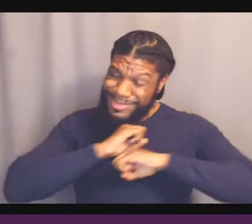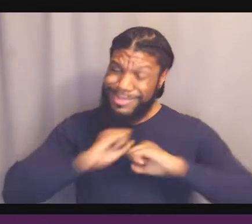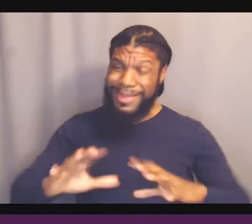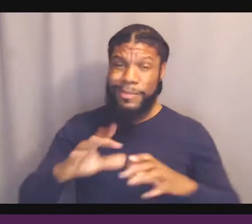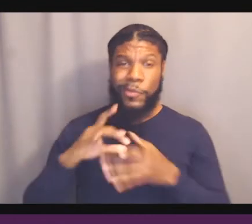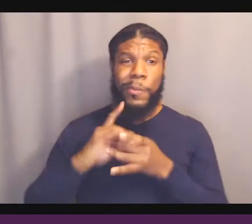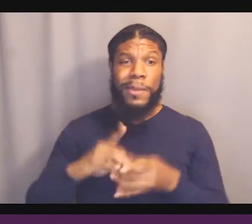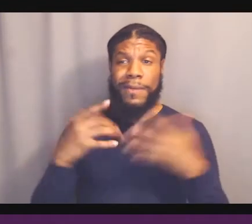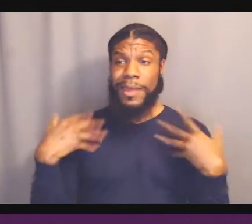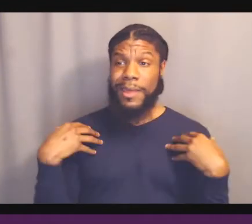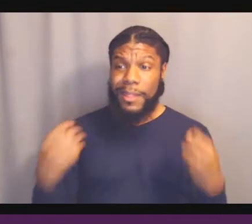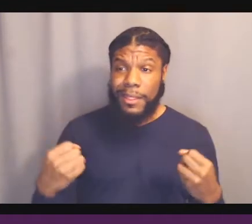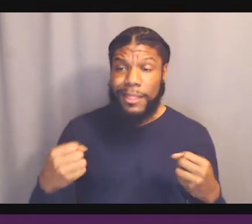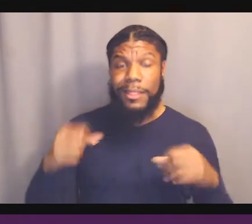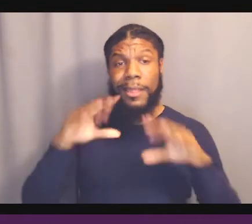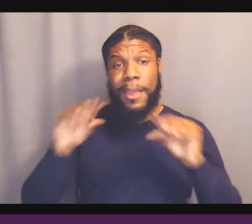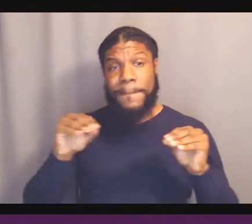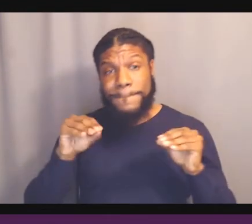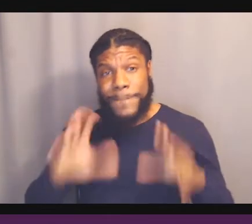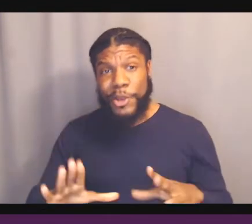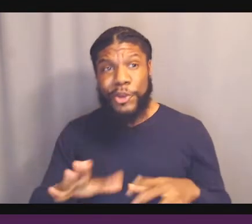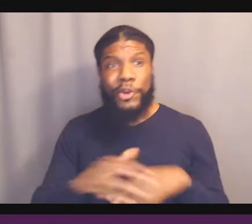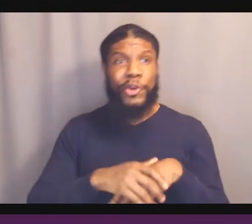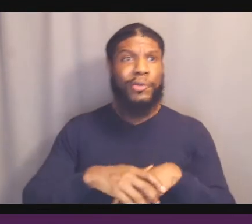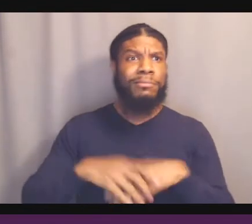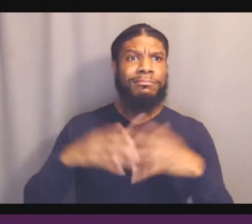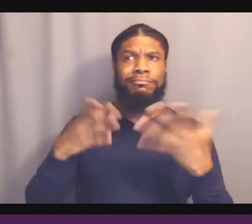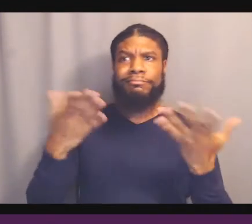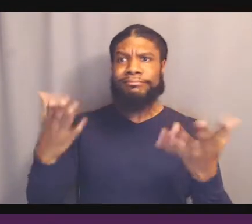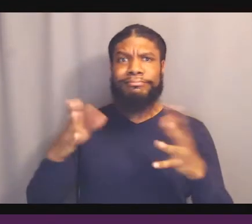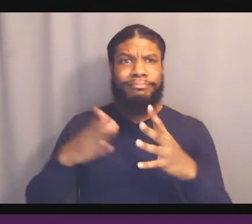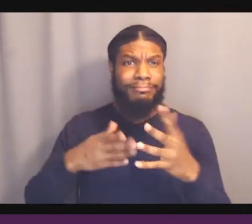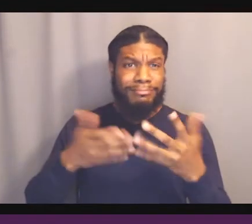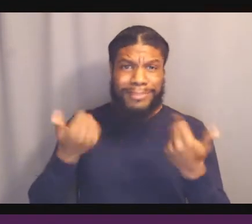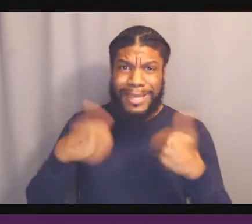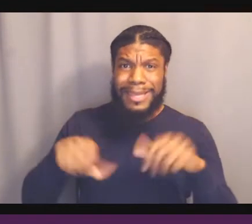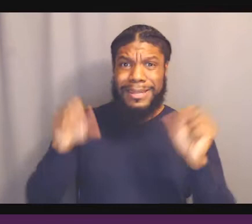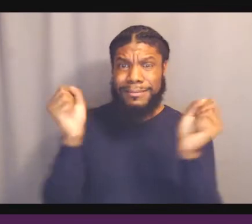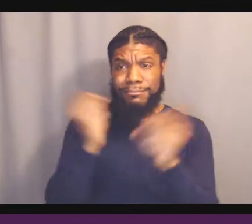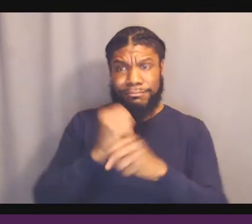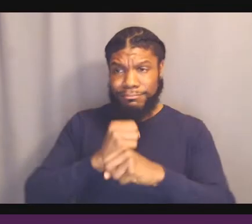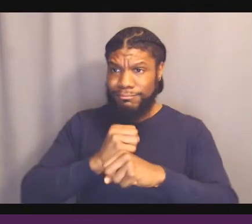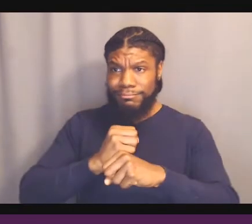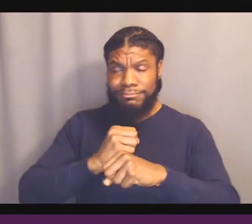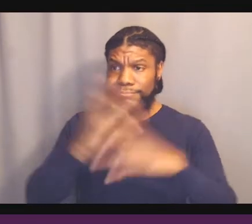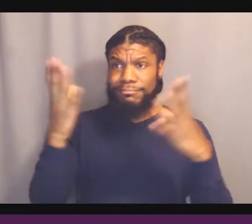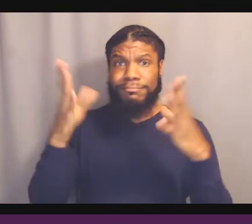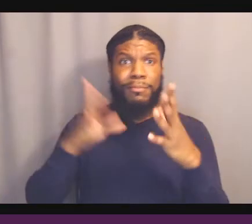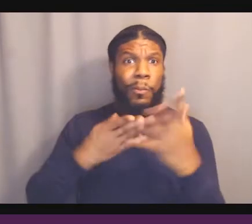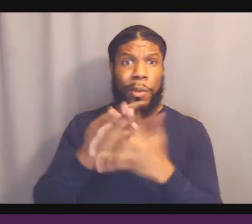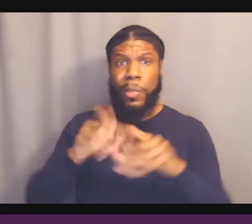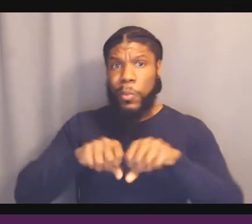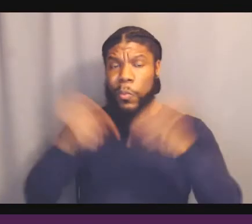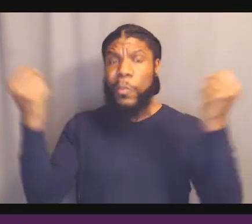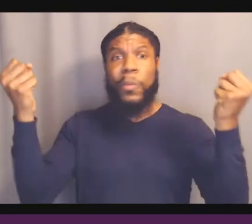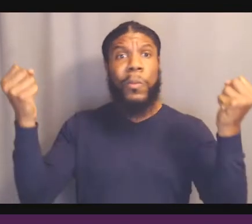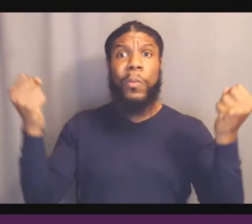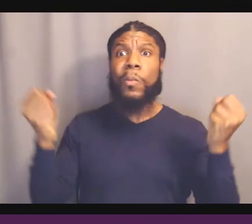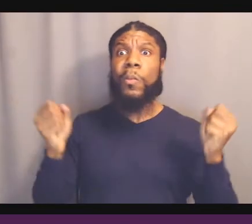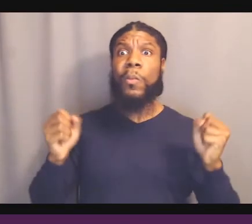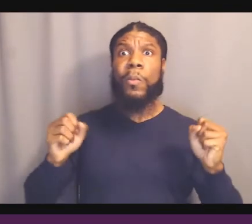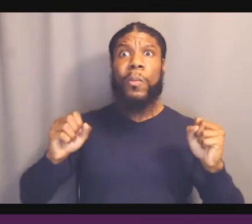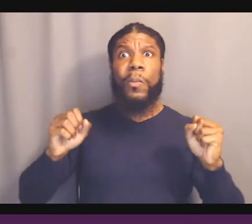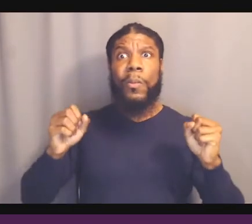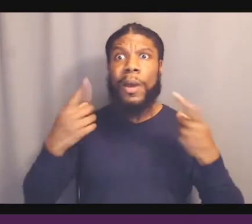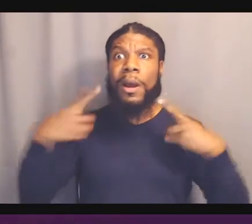of miracle, of breakthrough, of provision. All we want to say is we showed up in the house. That's where I believe